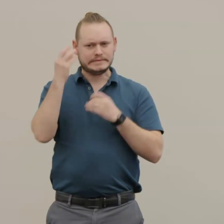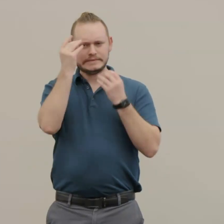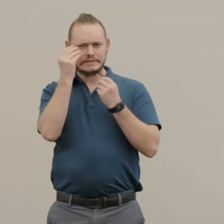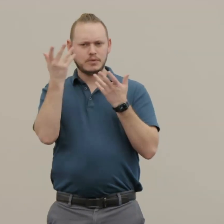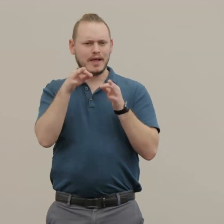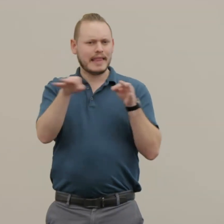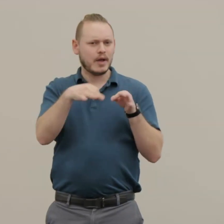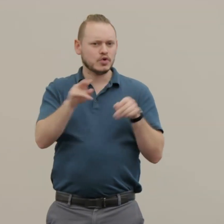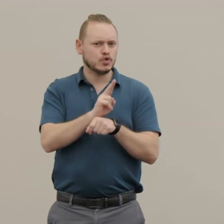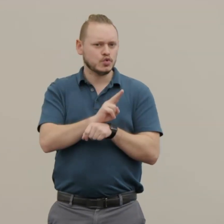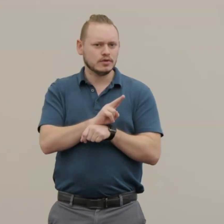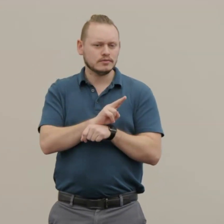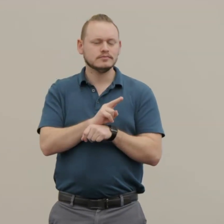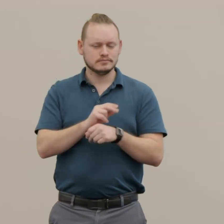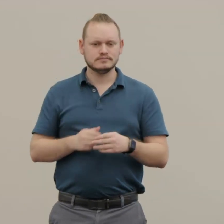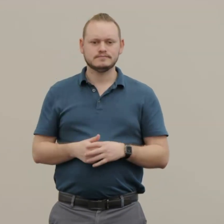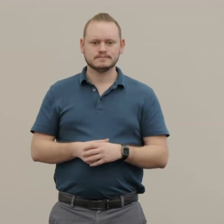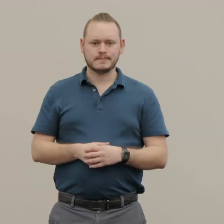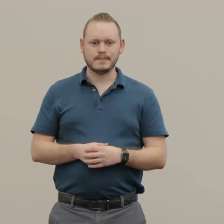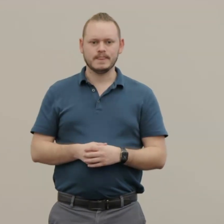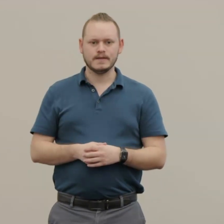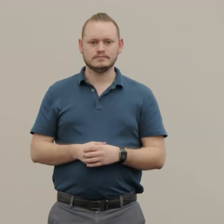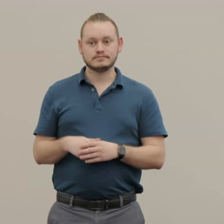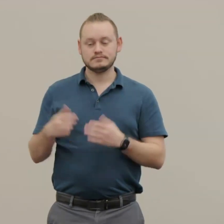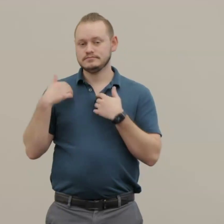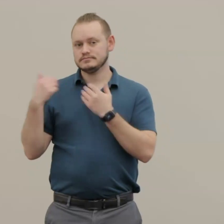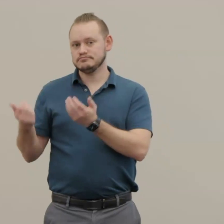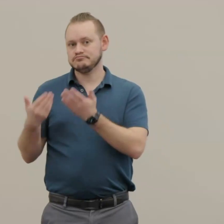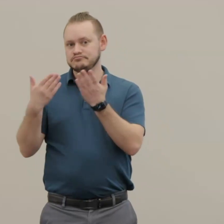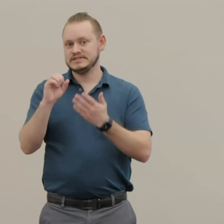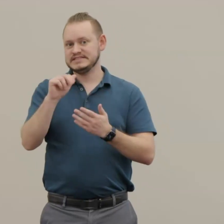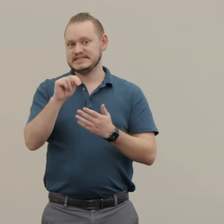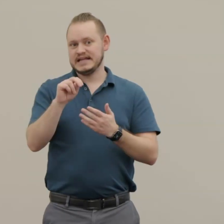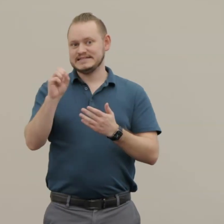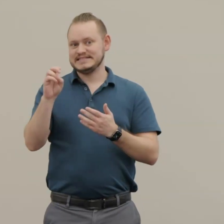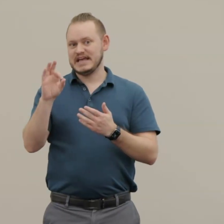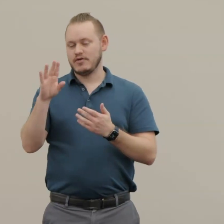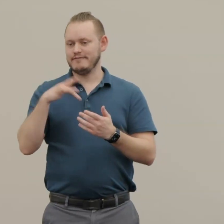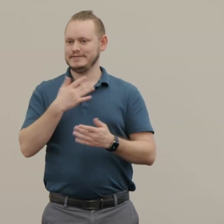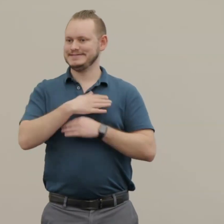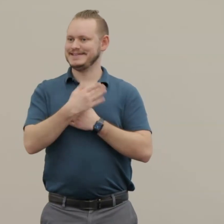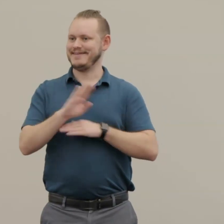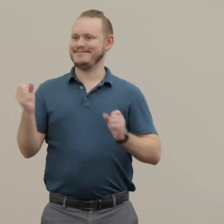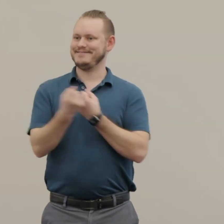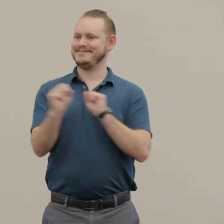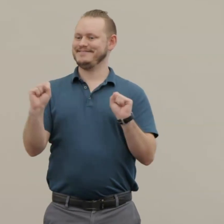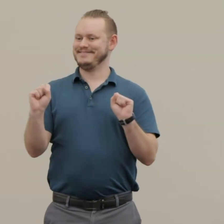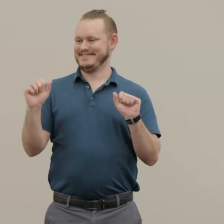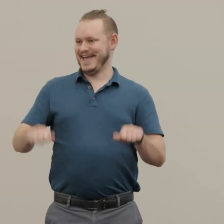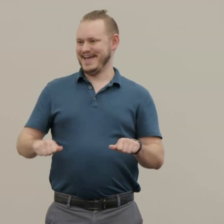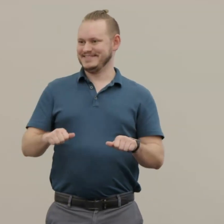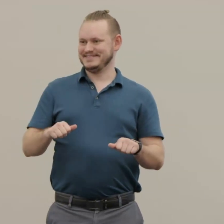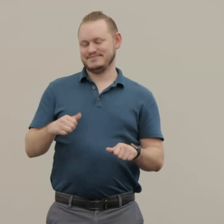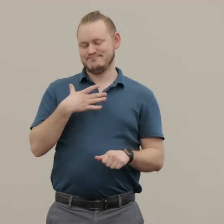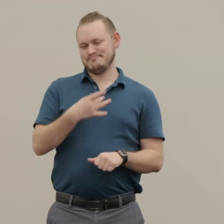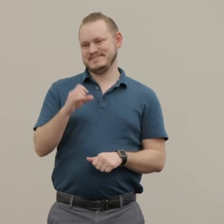you writing in. There is a suggestion for sans serif, so y'all can all feel safe. We can all feel safe with our